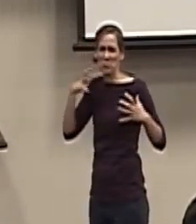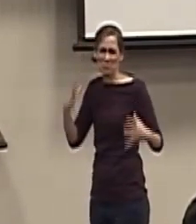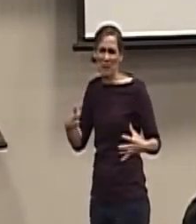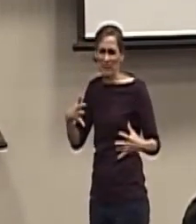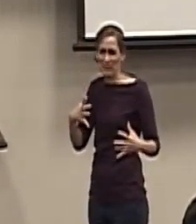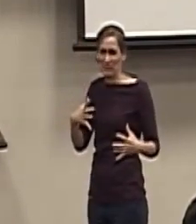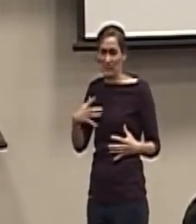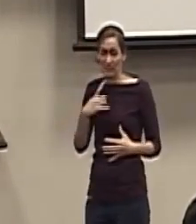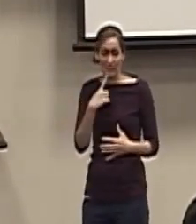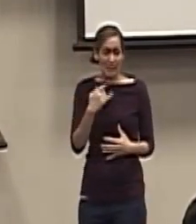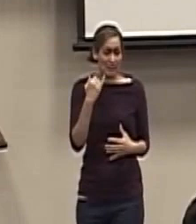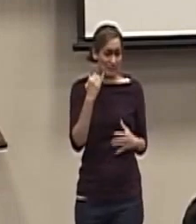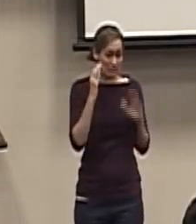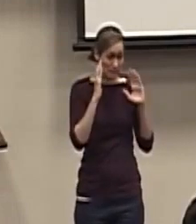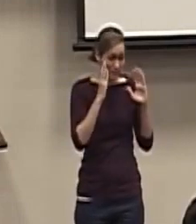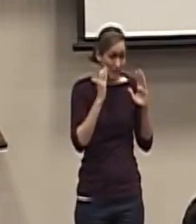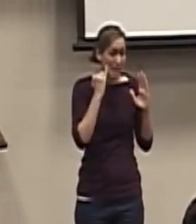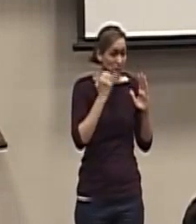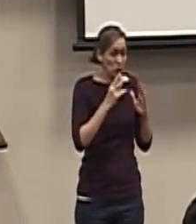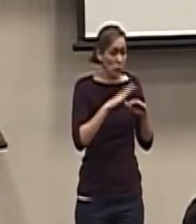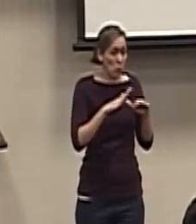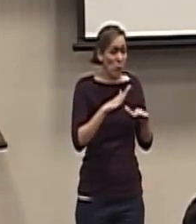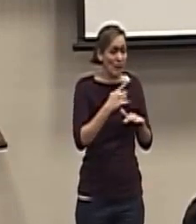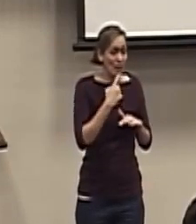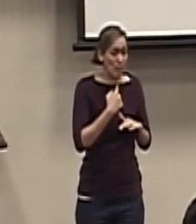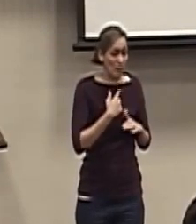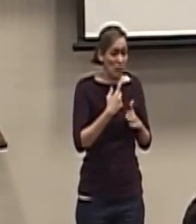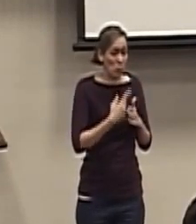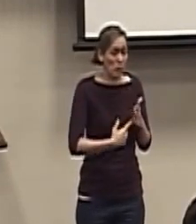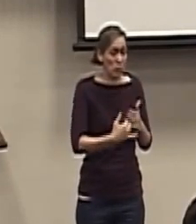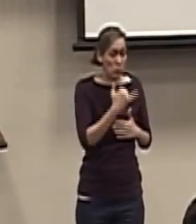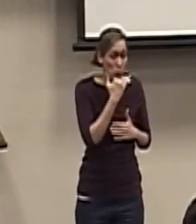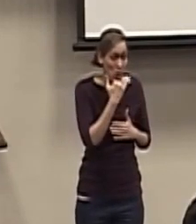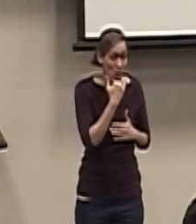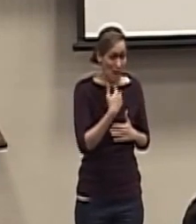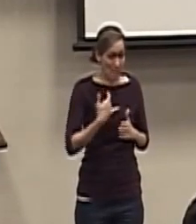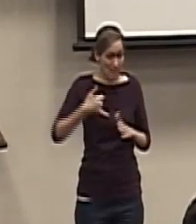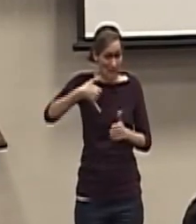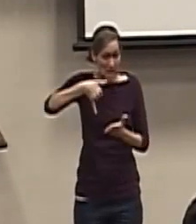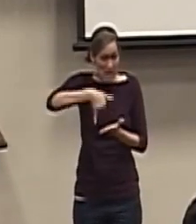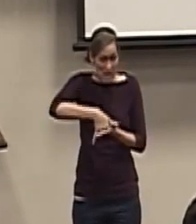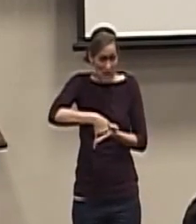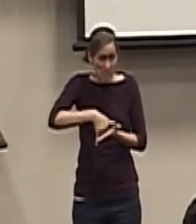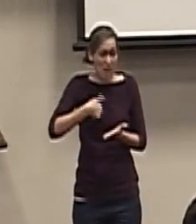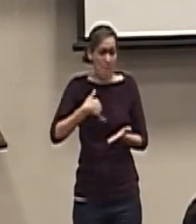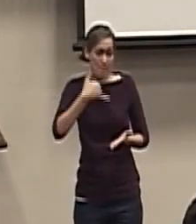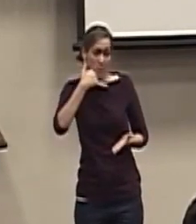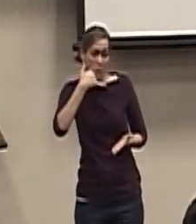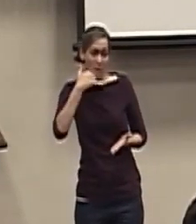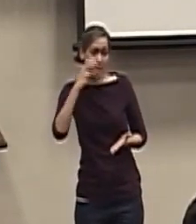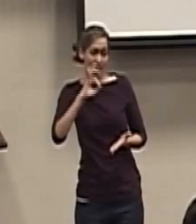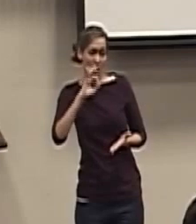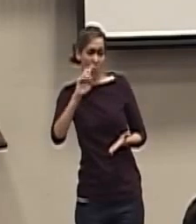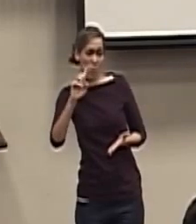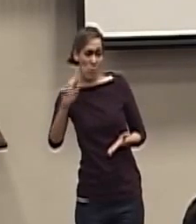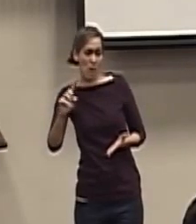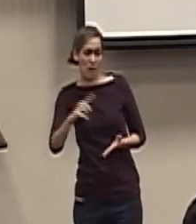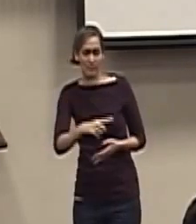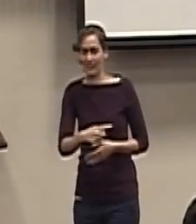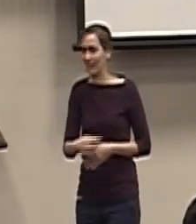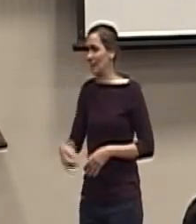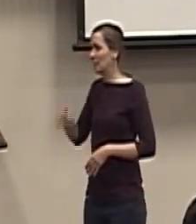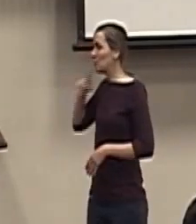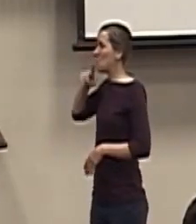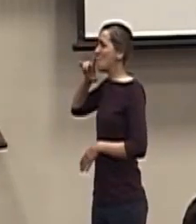me. If you don't tell me what's going on right now, I'm going to hang up this phone and I'm going to call 911. I was afraid he'd hit her. And she said, Kyle, he